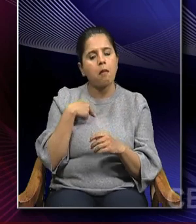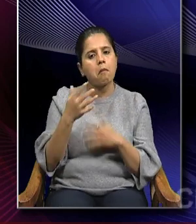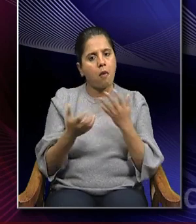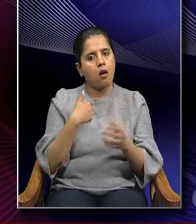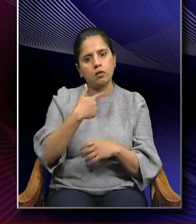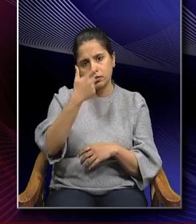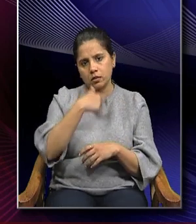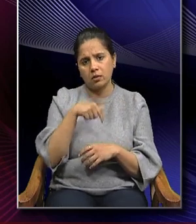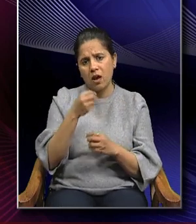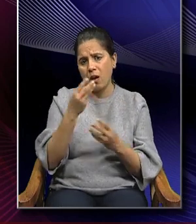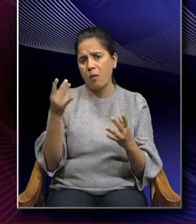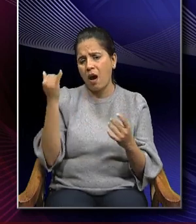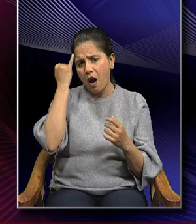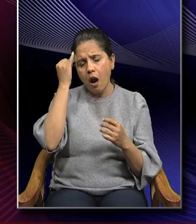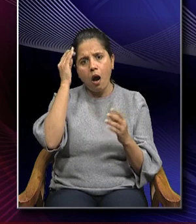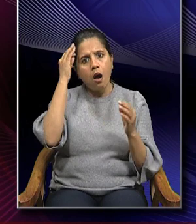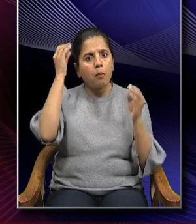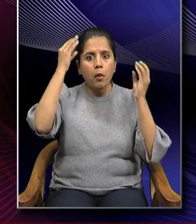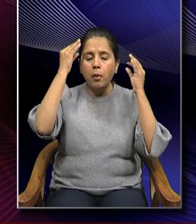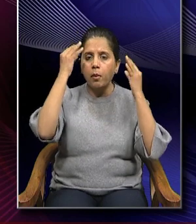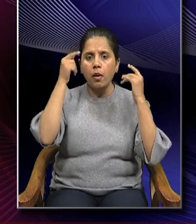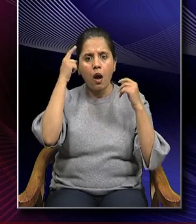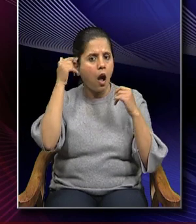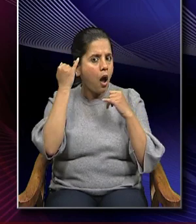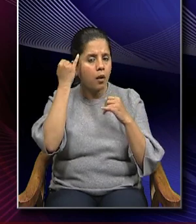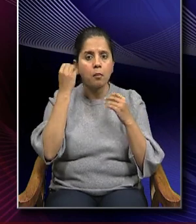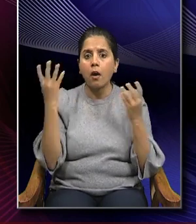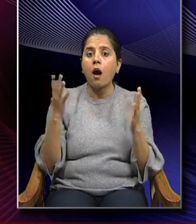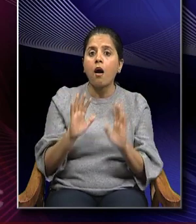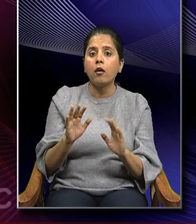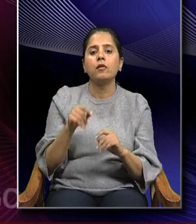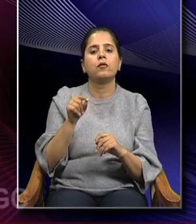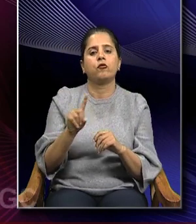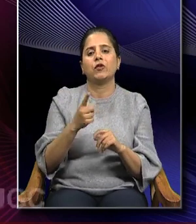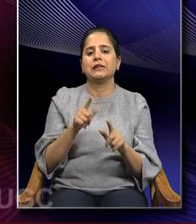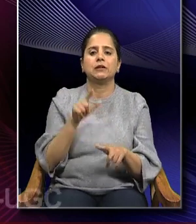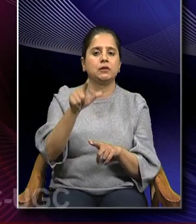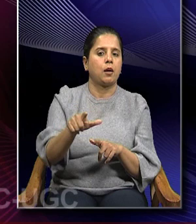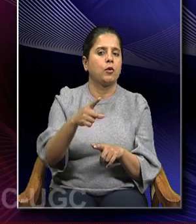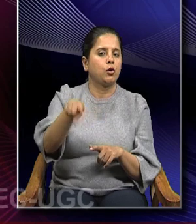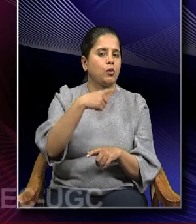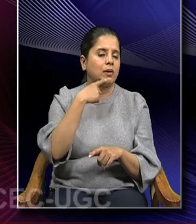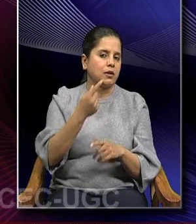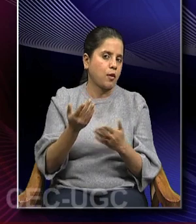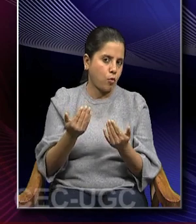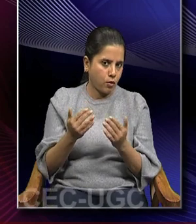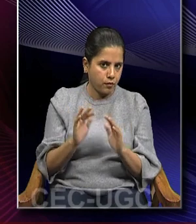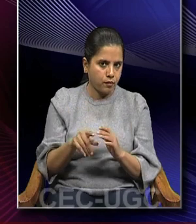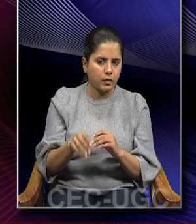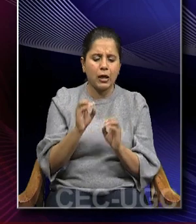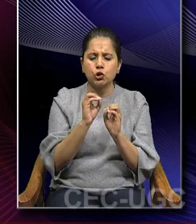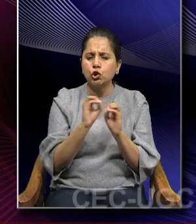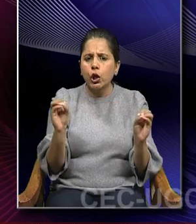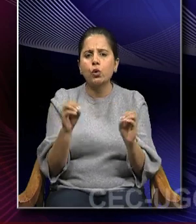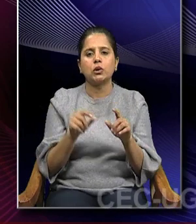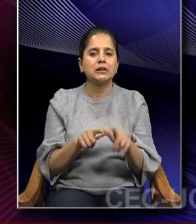and number of ideas are coming to your mind and going. So, this is basically the first step, you can say a very zero step